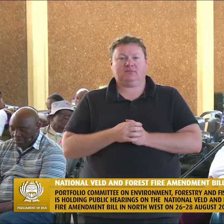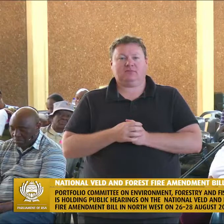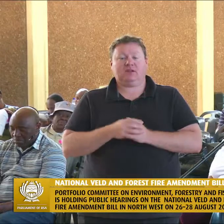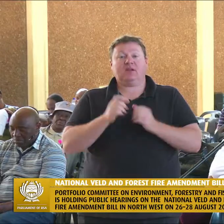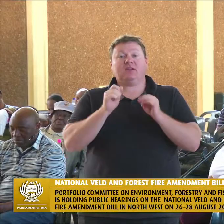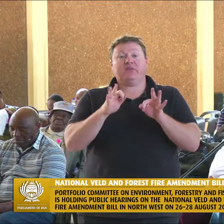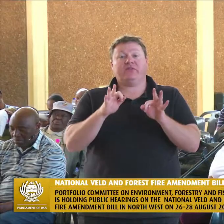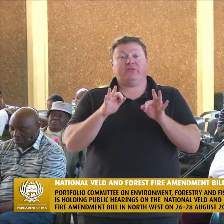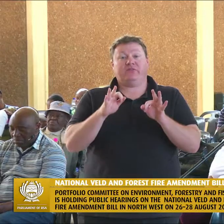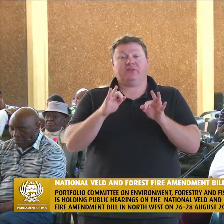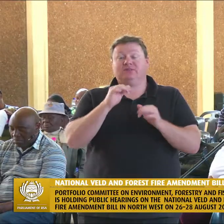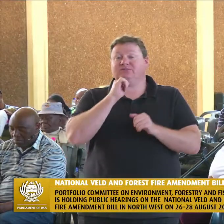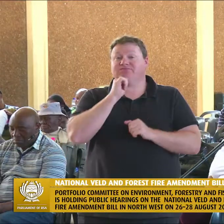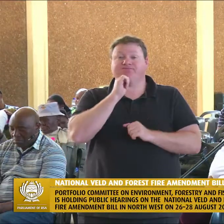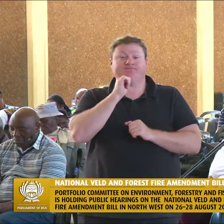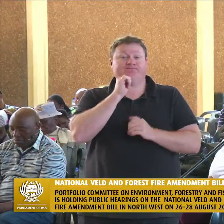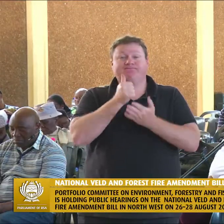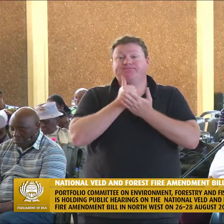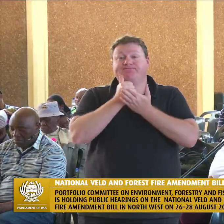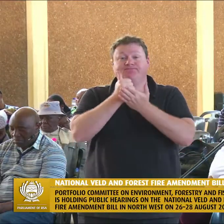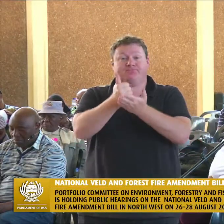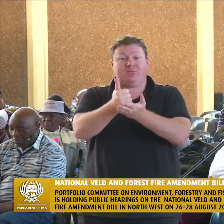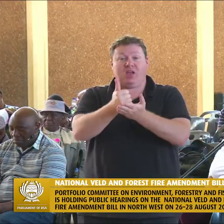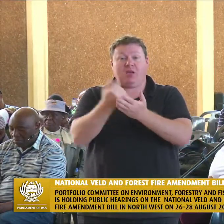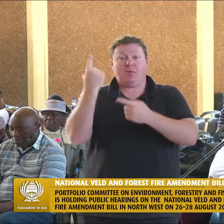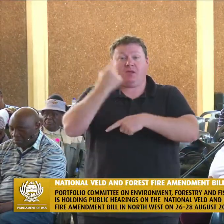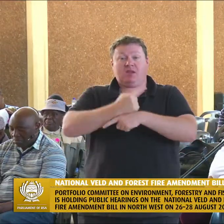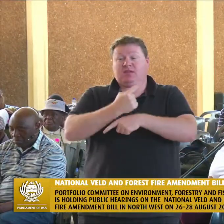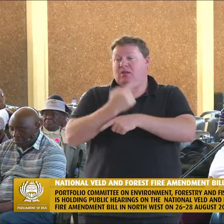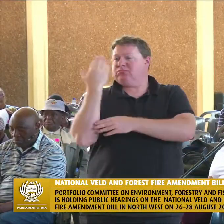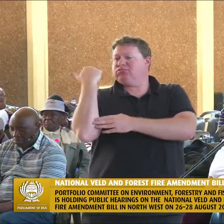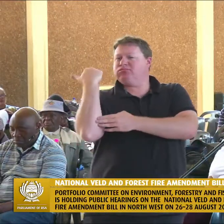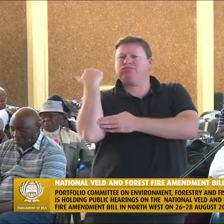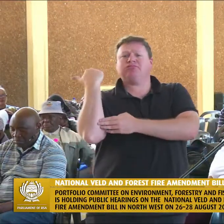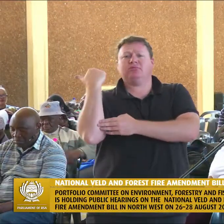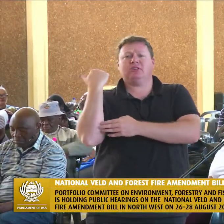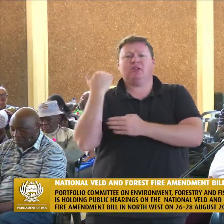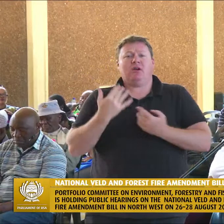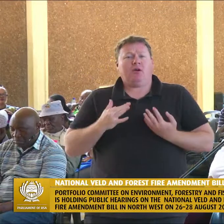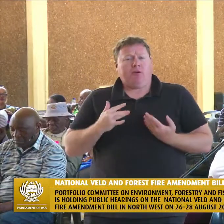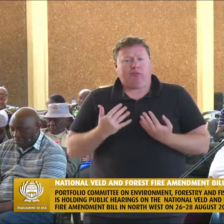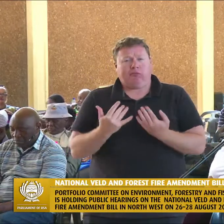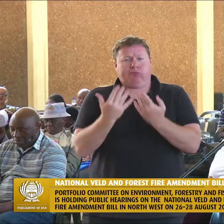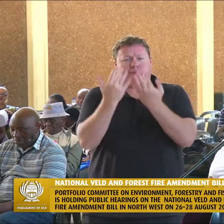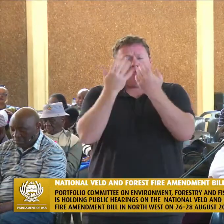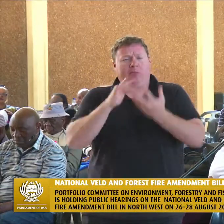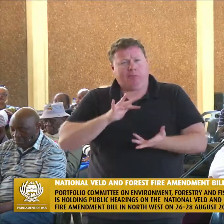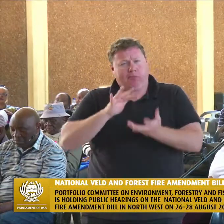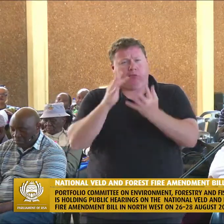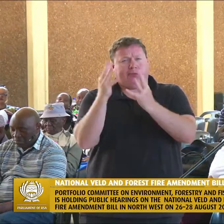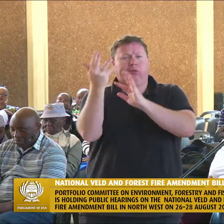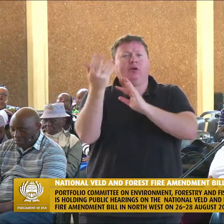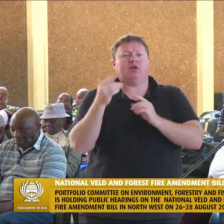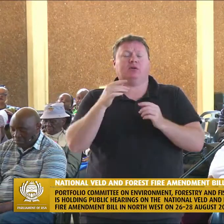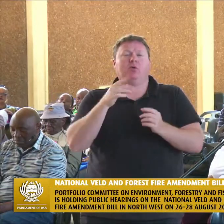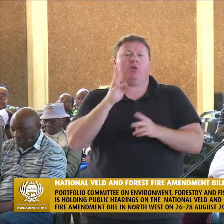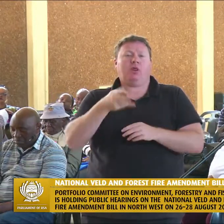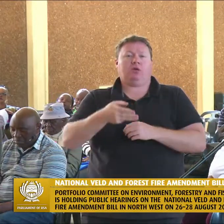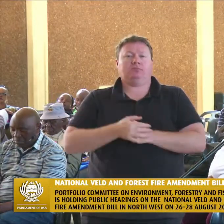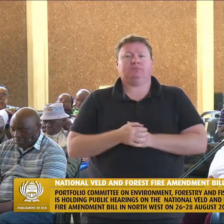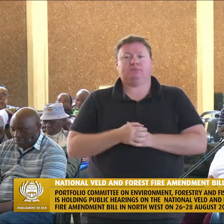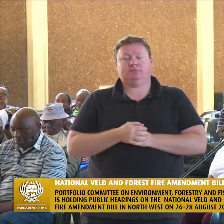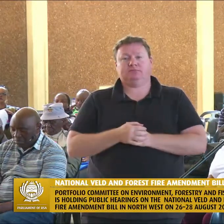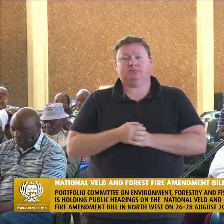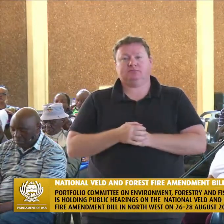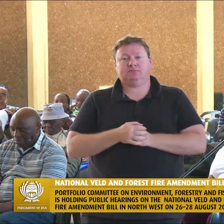if we didn't assist on that day there should have been a disaster soon for a